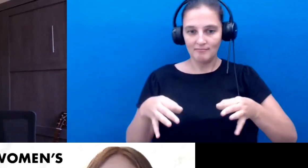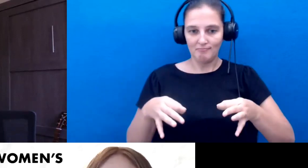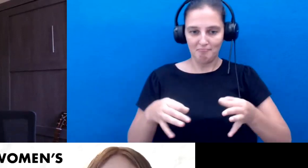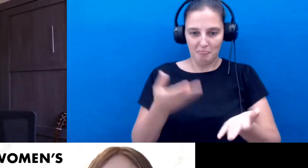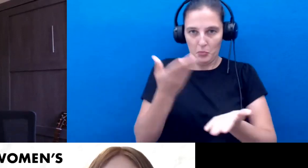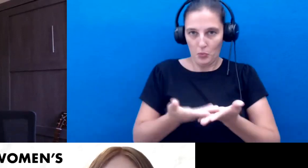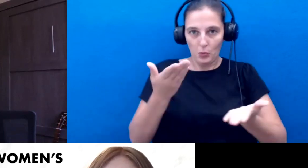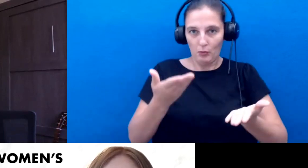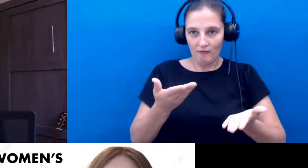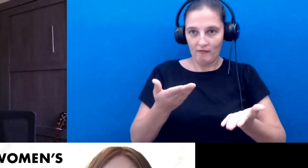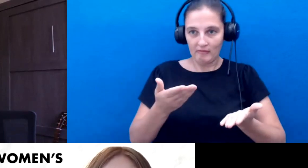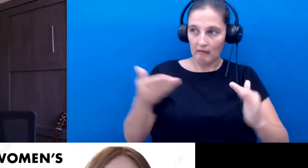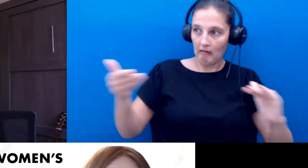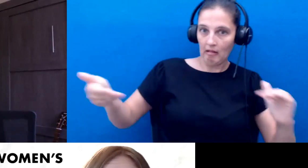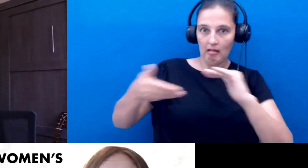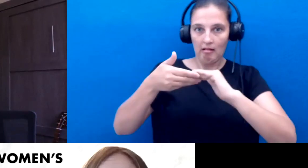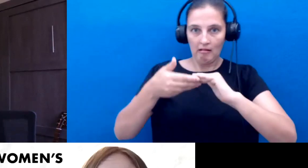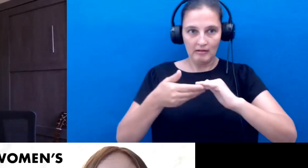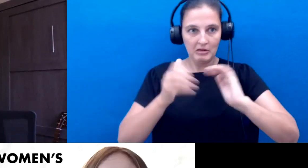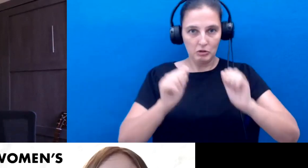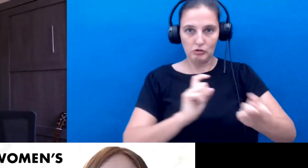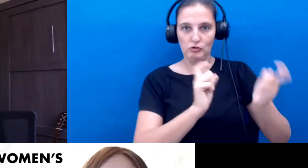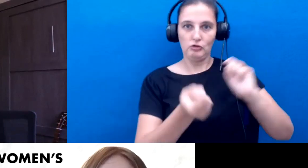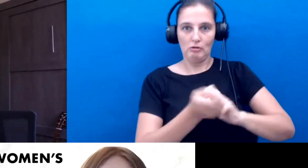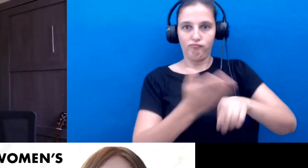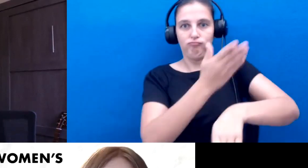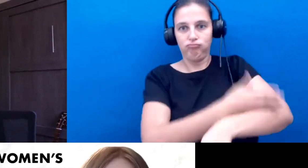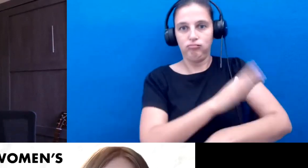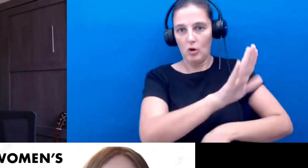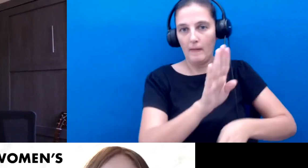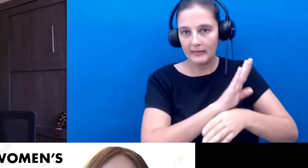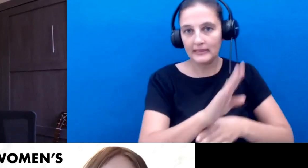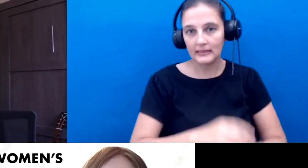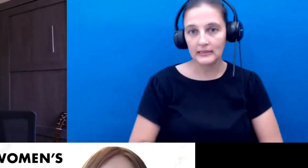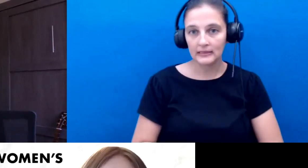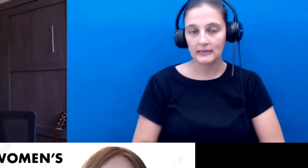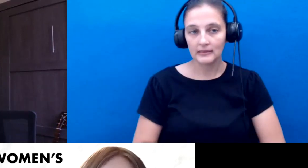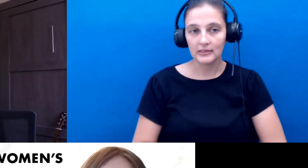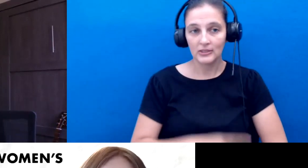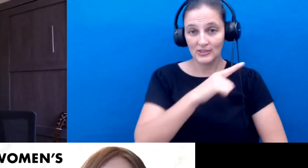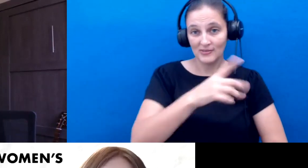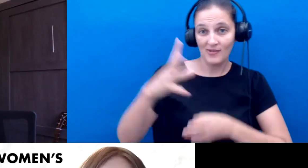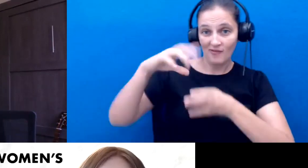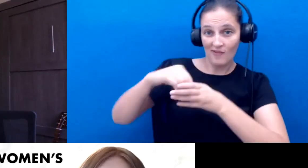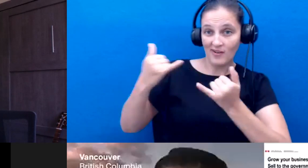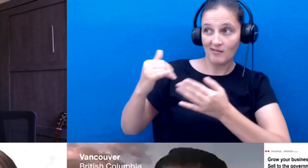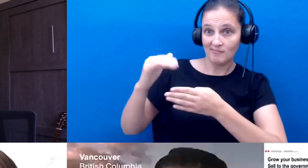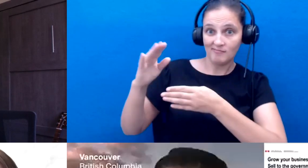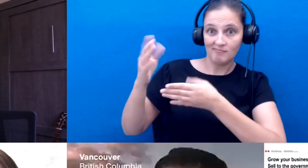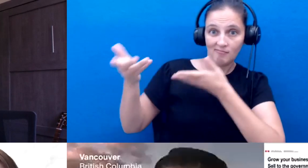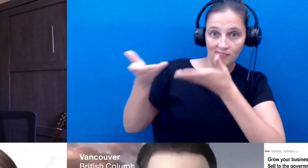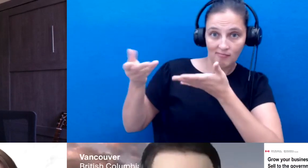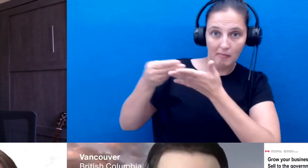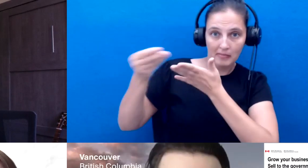can impact this woman's bottom line. The procurement that she's done with the department has